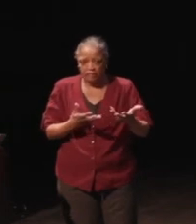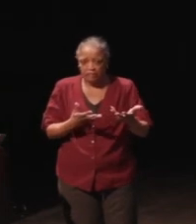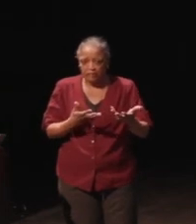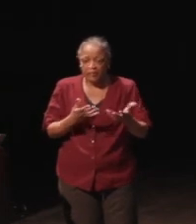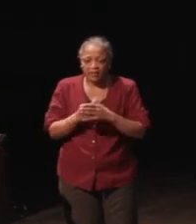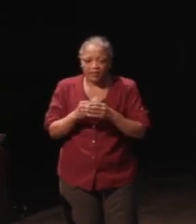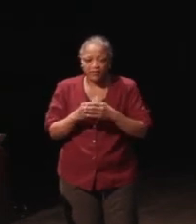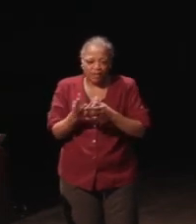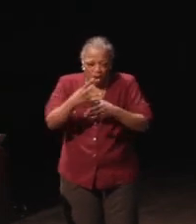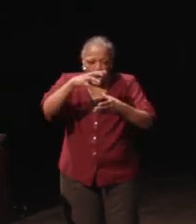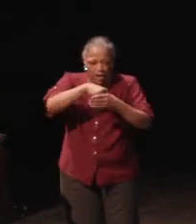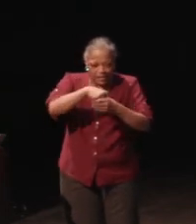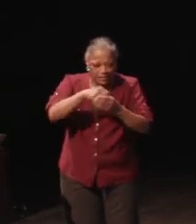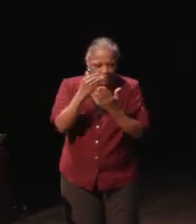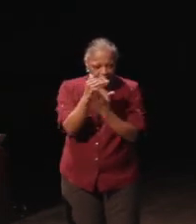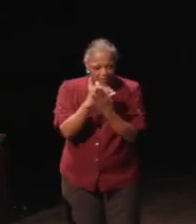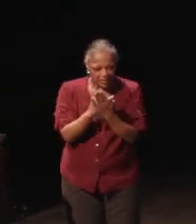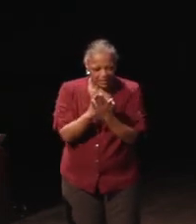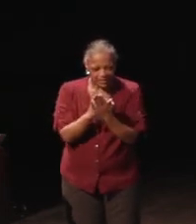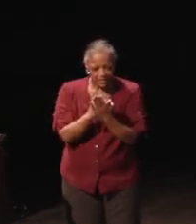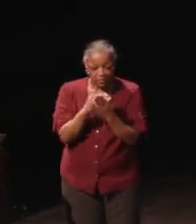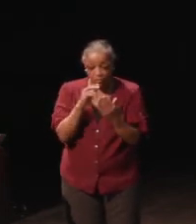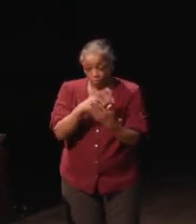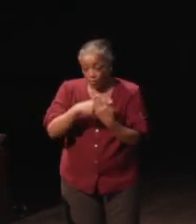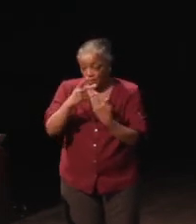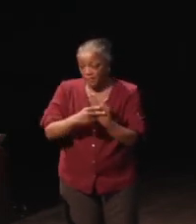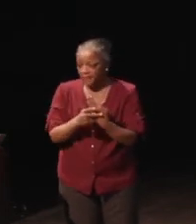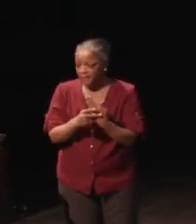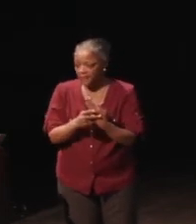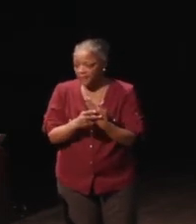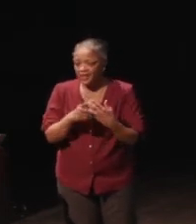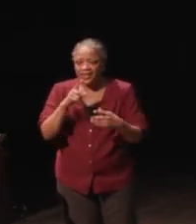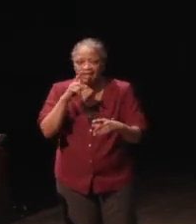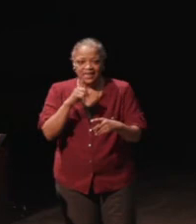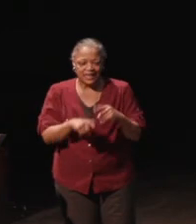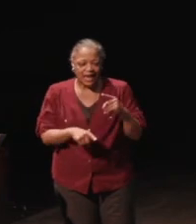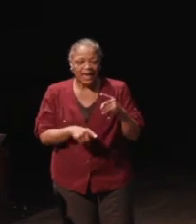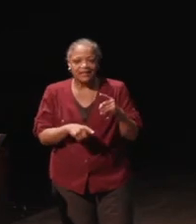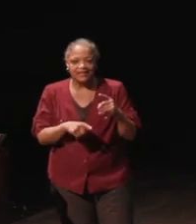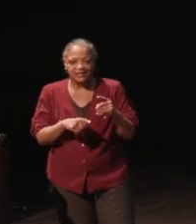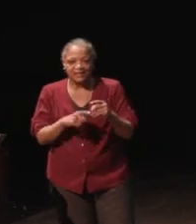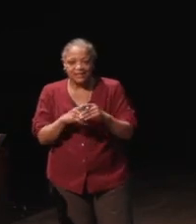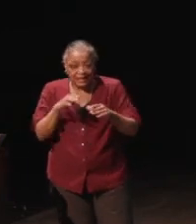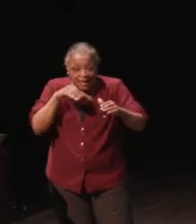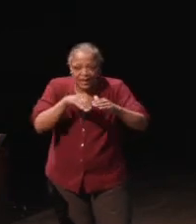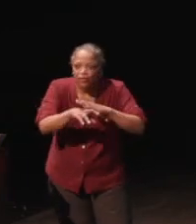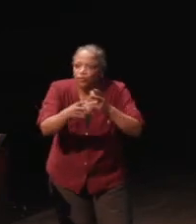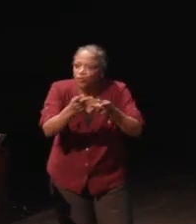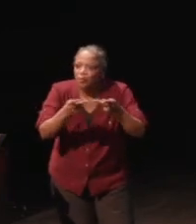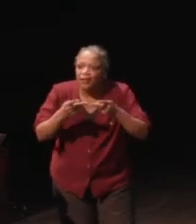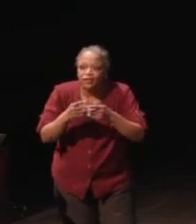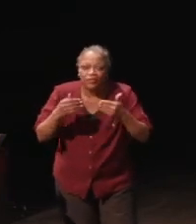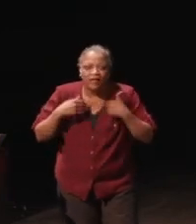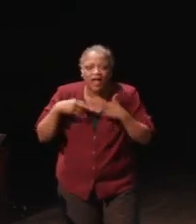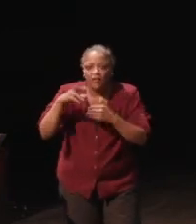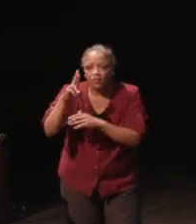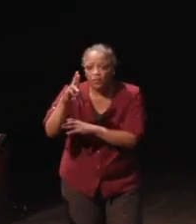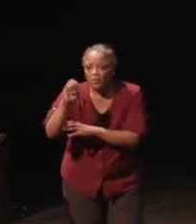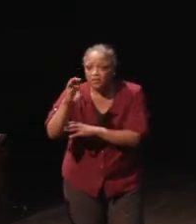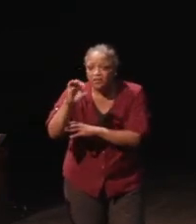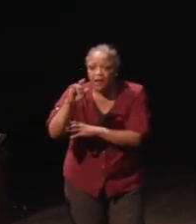this autism lessons program can't get into the space where they have their